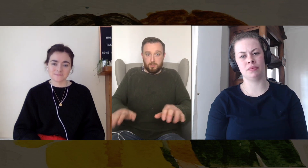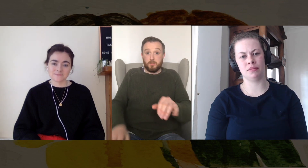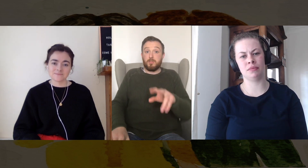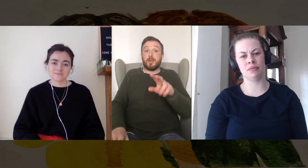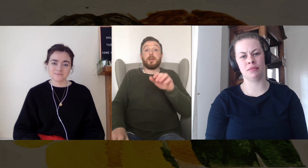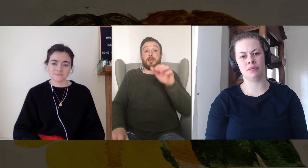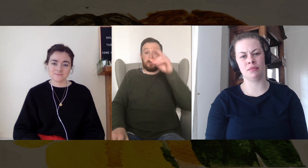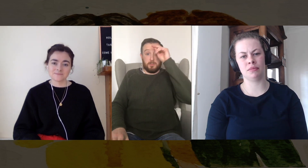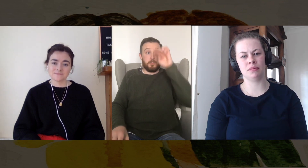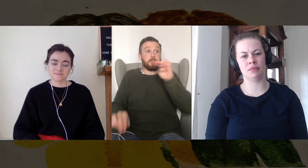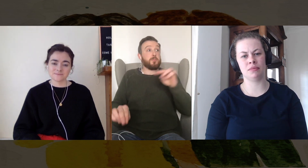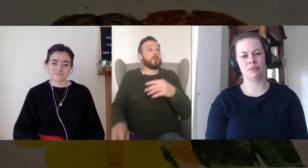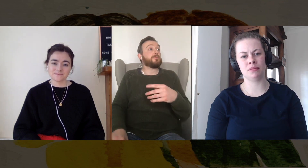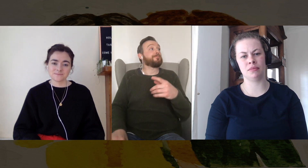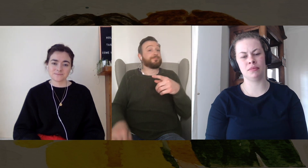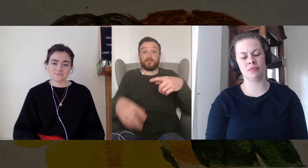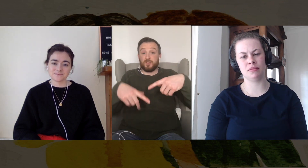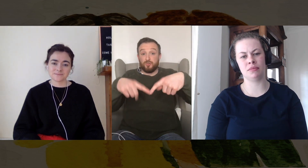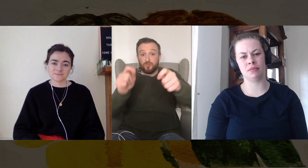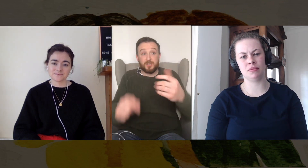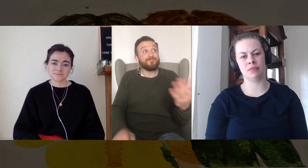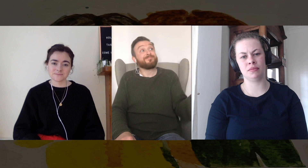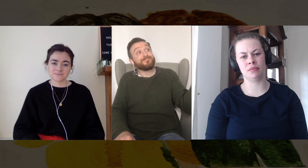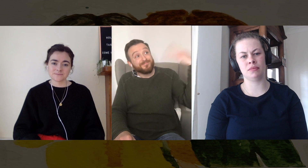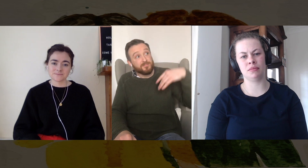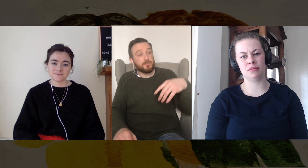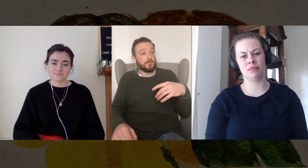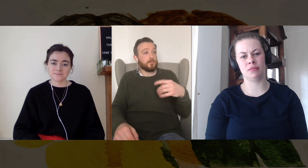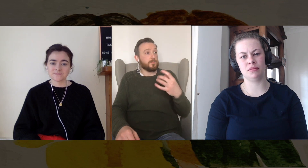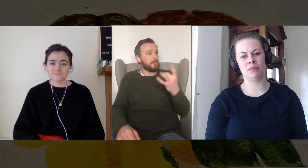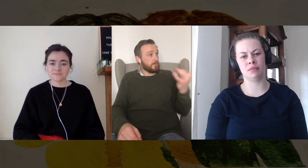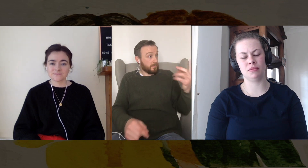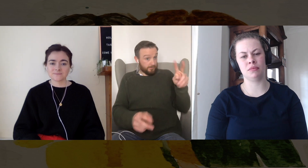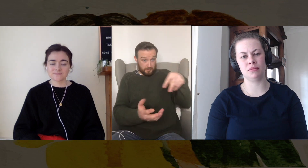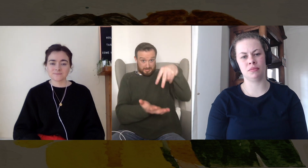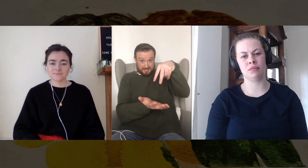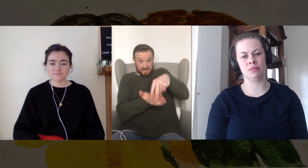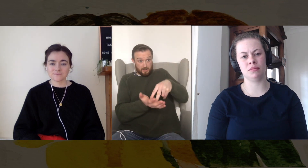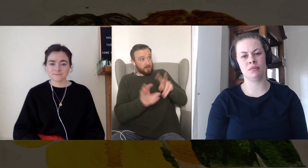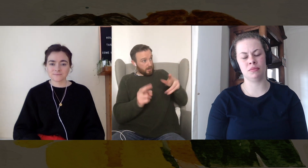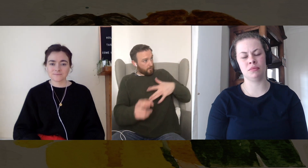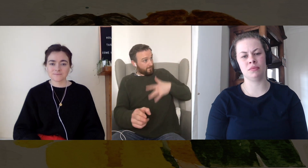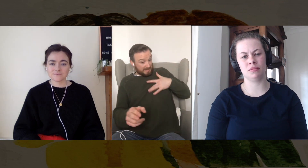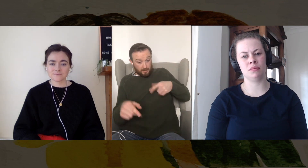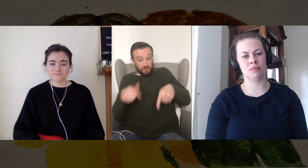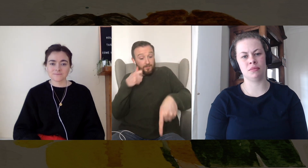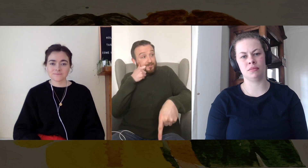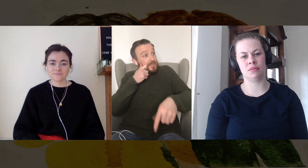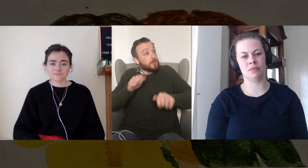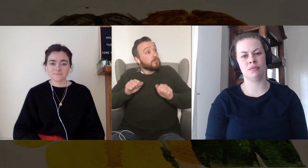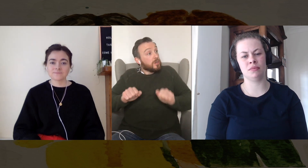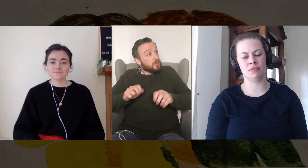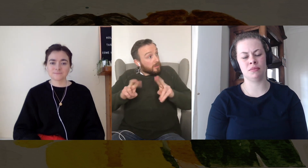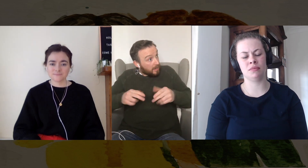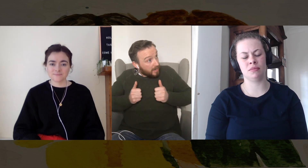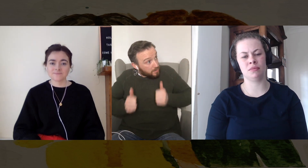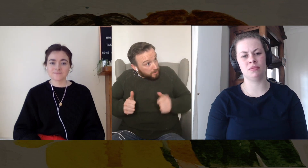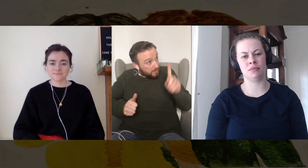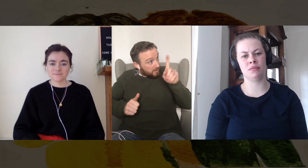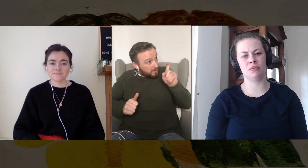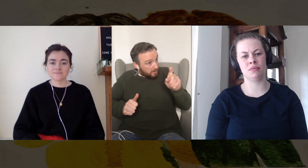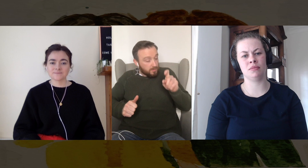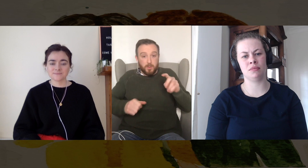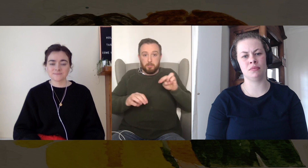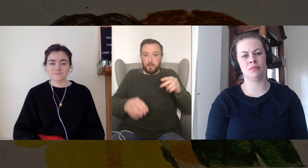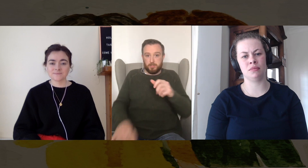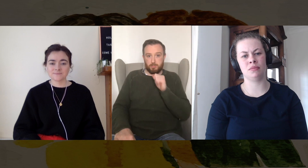able to describe it to me? And technically you should be, because you're standing on the ground and the ground is there and you have pressure pads on your feet, so you should be able to feel